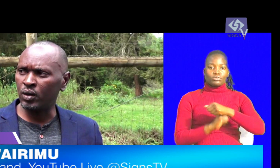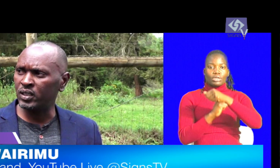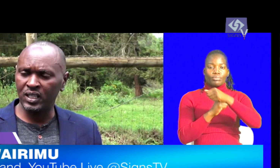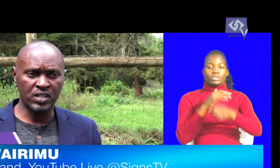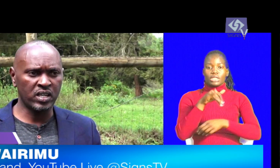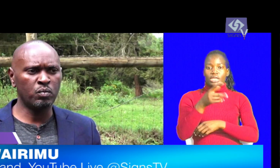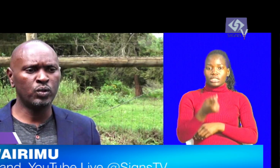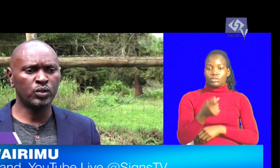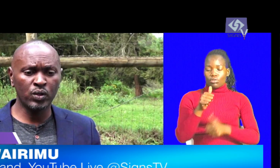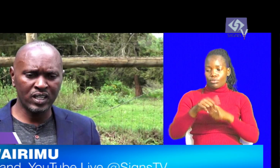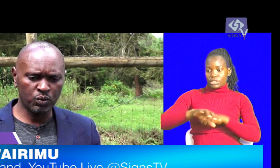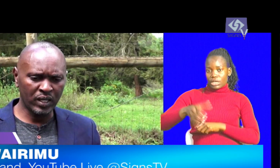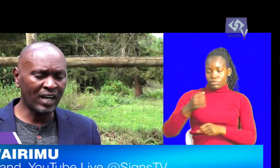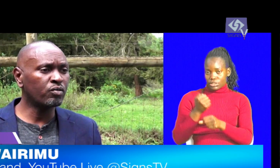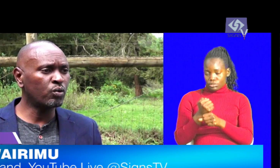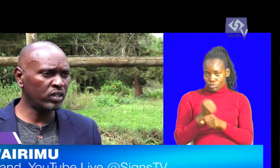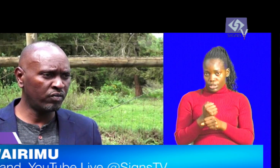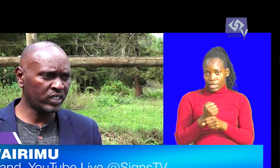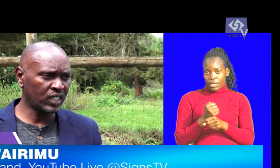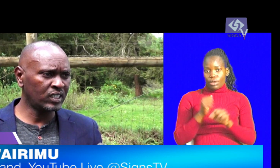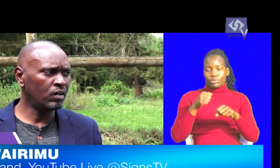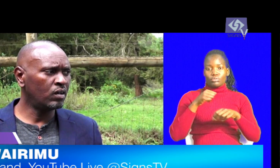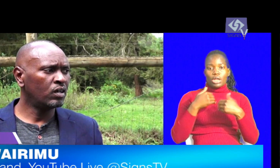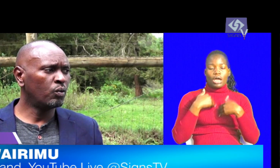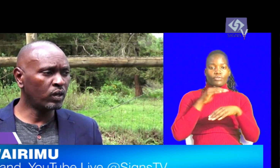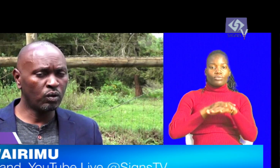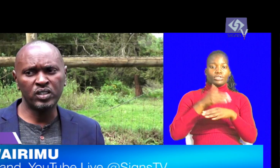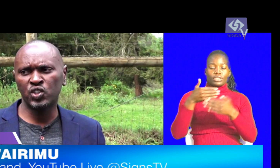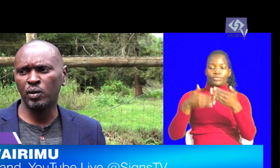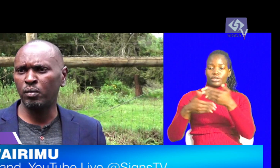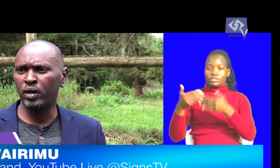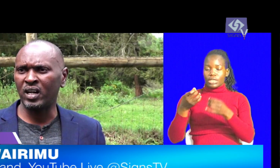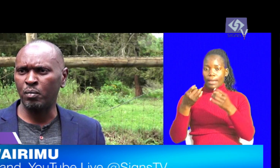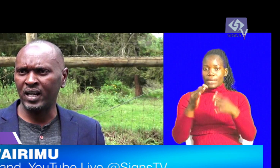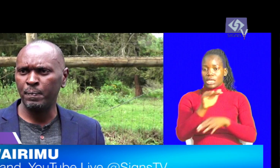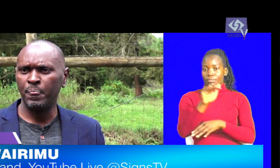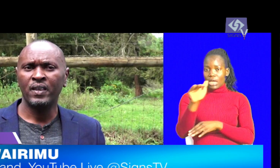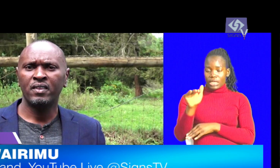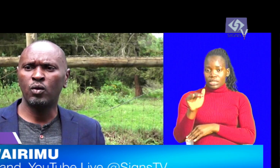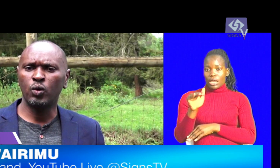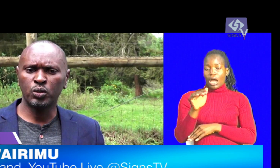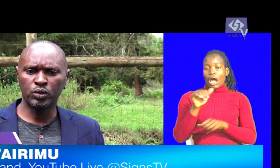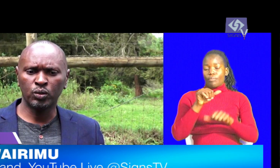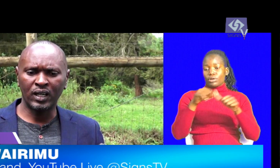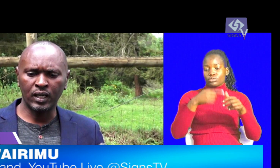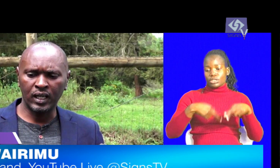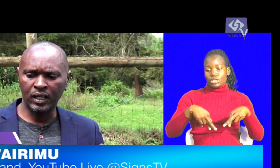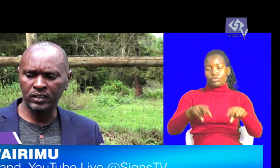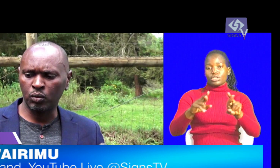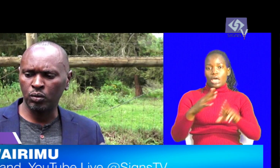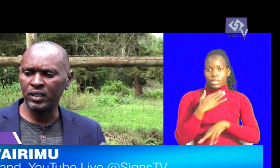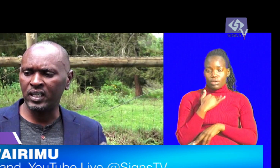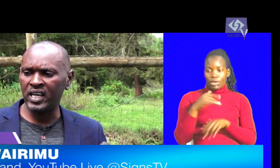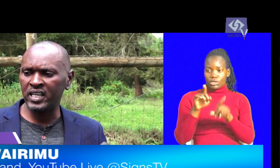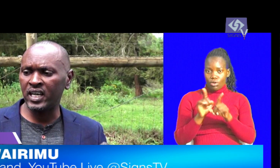county inajaribu, so that we have good infrastructure. Wengi wameitisha mambo ya barabara. They want also a secluded area